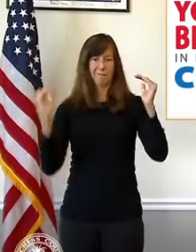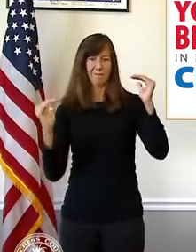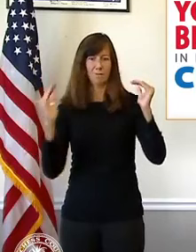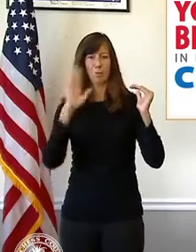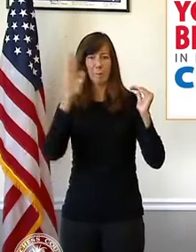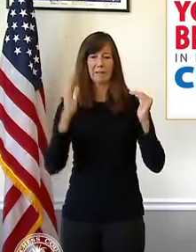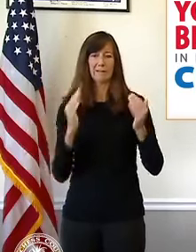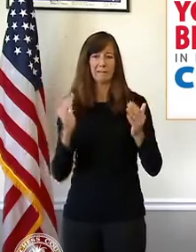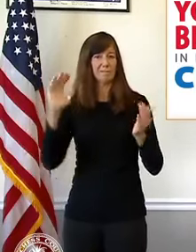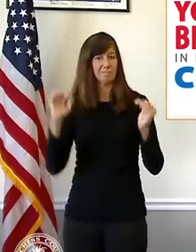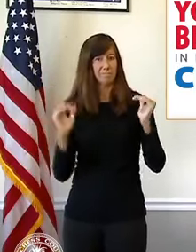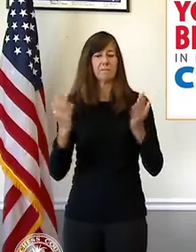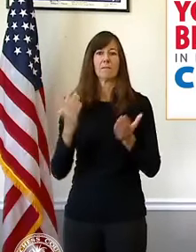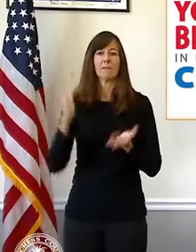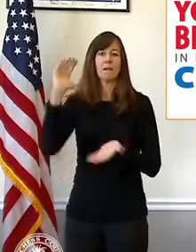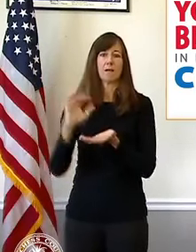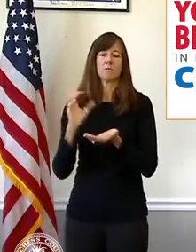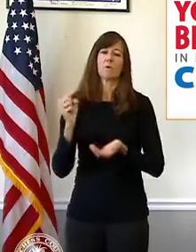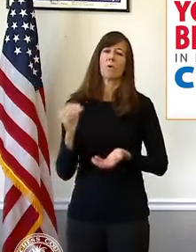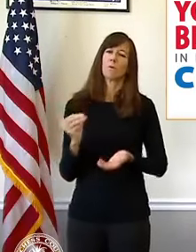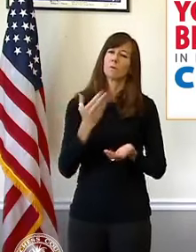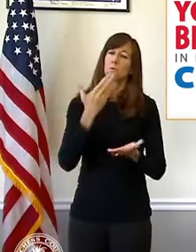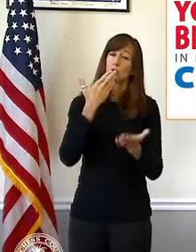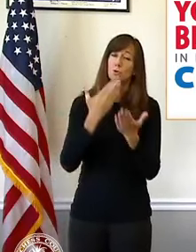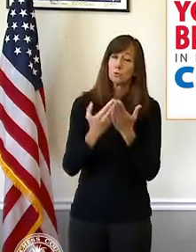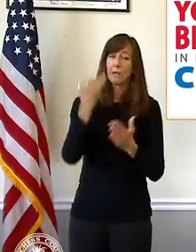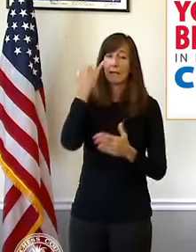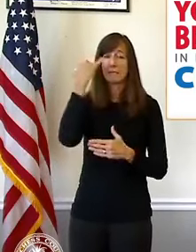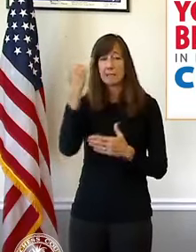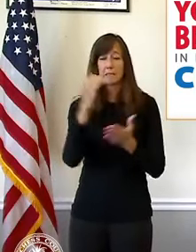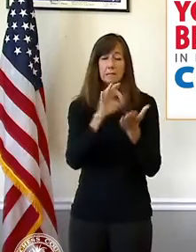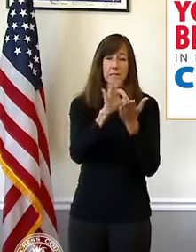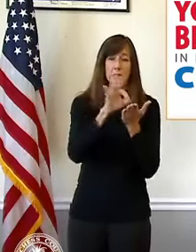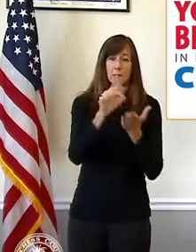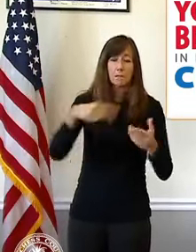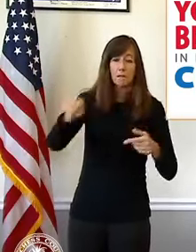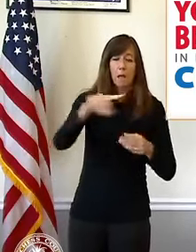is the counterbalance, if you will, to other parts of the state of New York. So ensuring